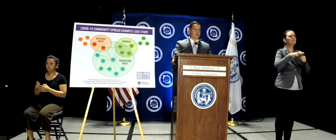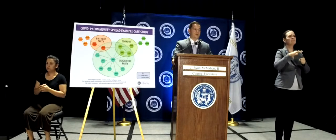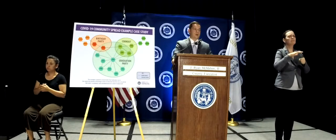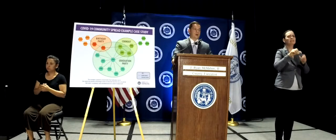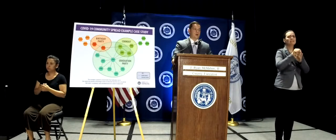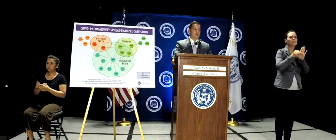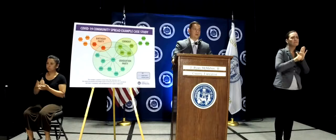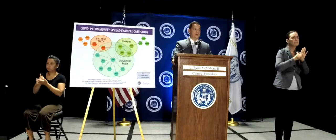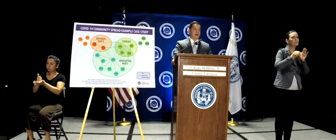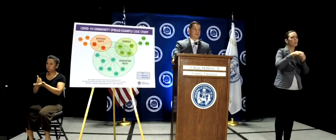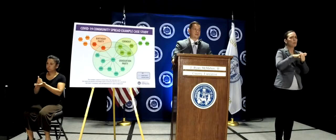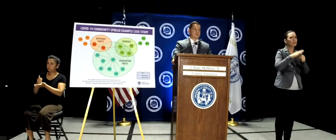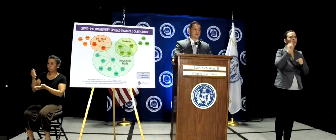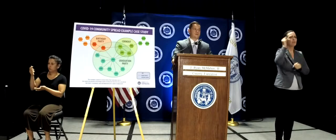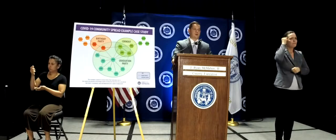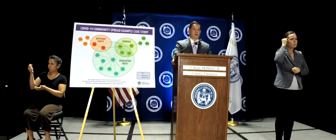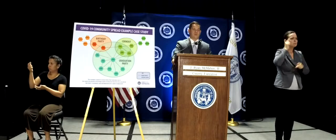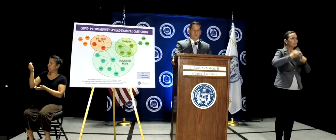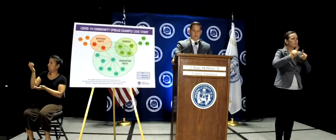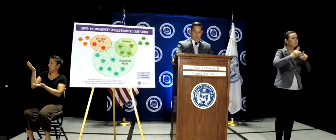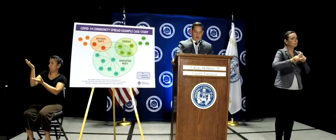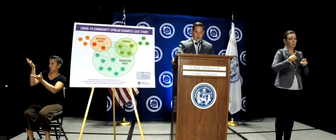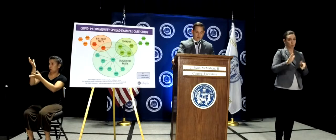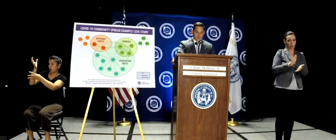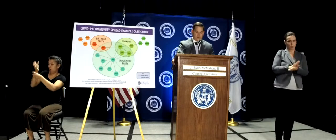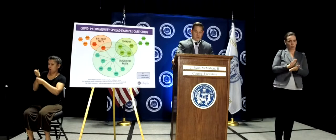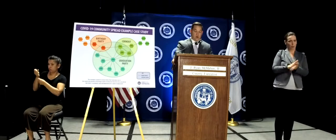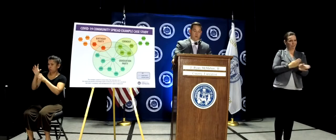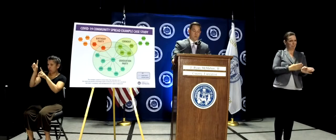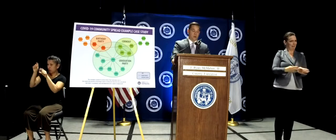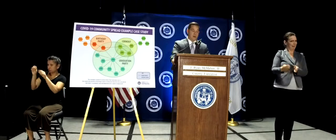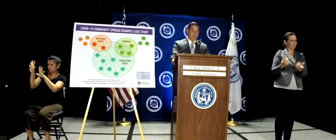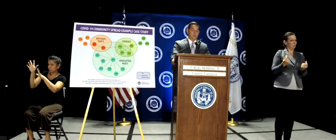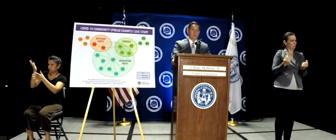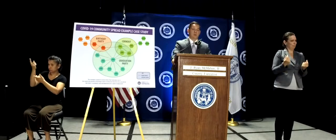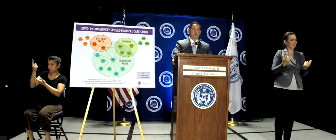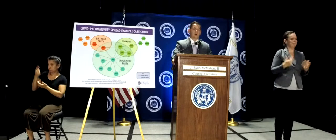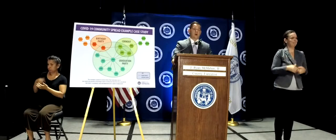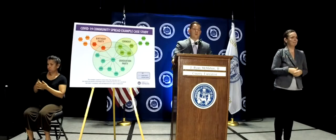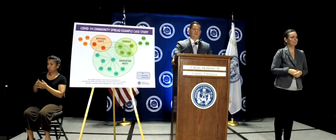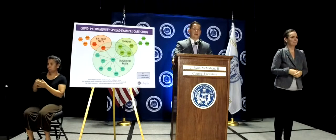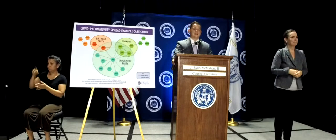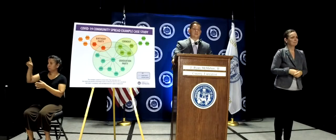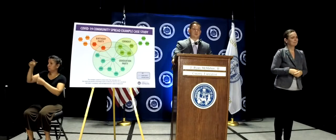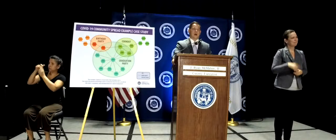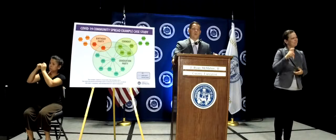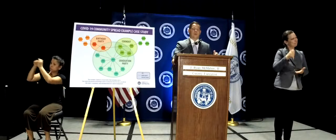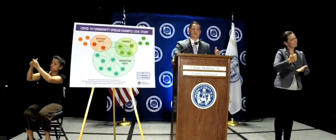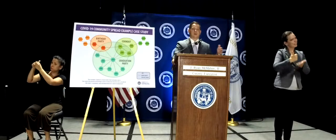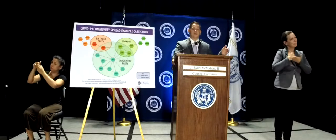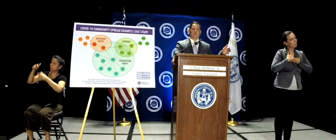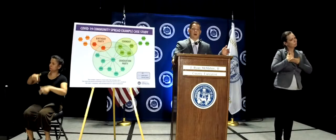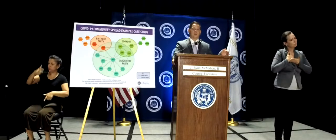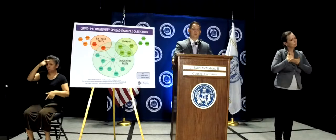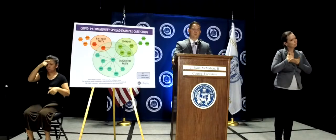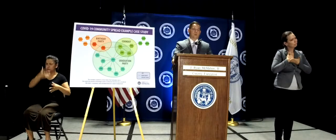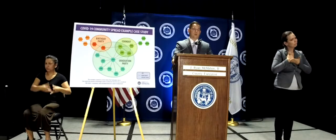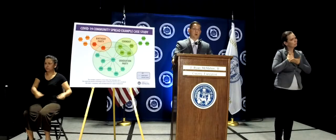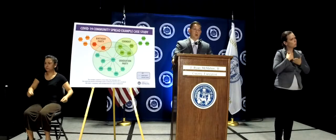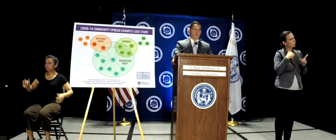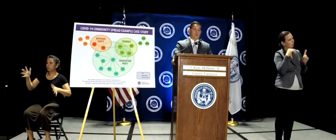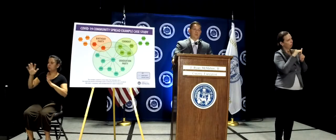help. We didn't ask the federal government or any government to solve our problem. We've asked them to help us solve a